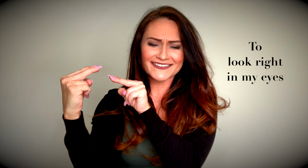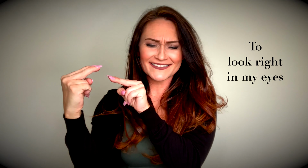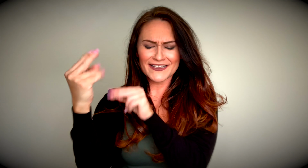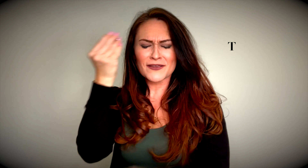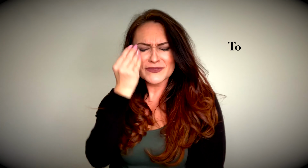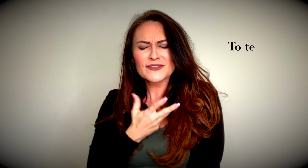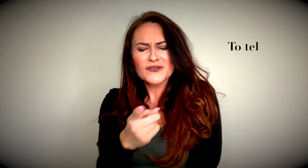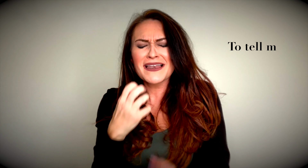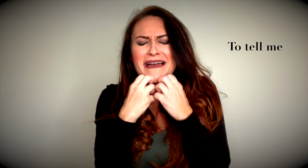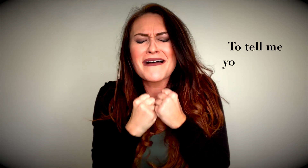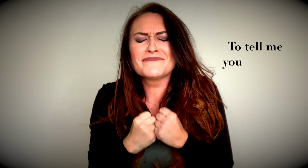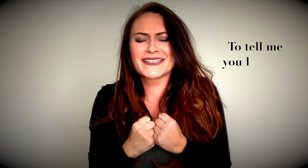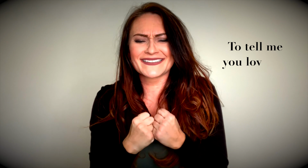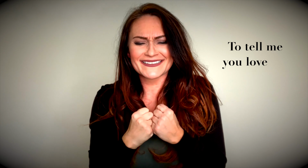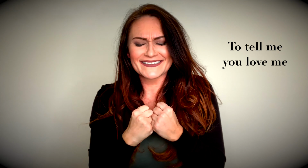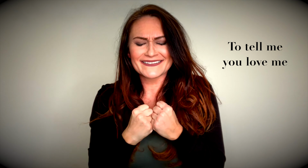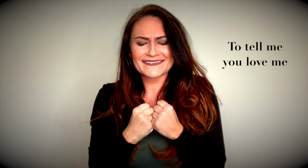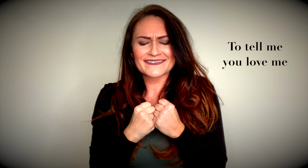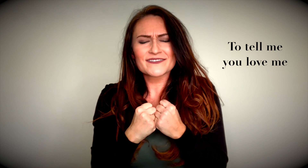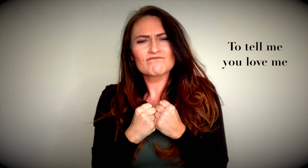eyes, to tell me you love me,